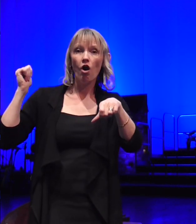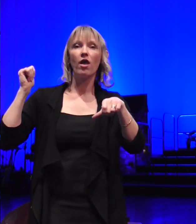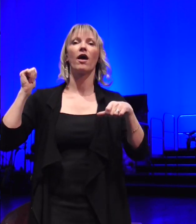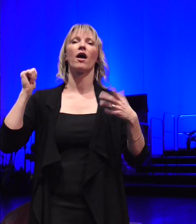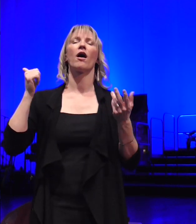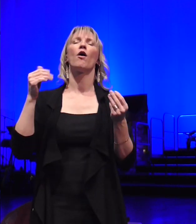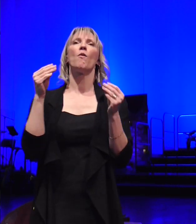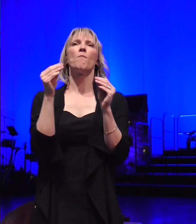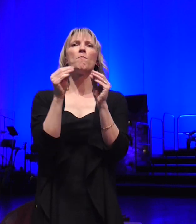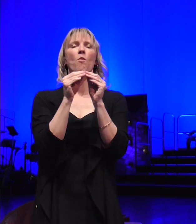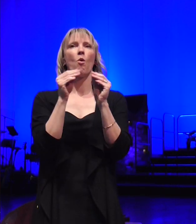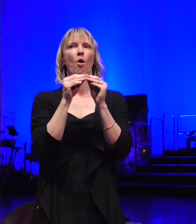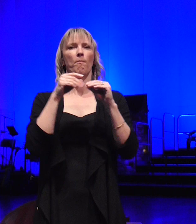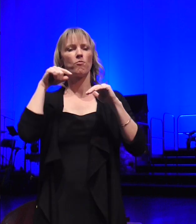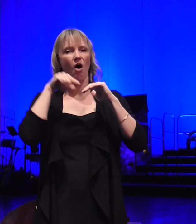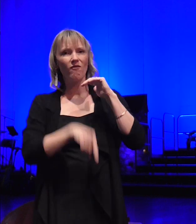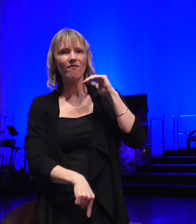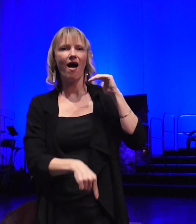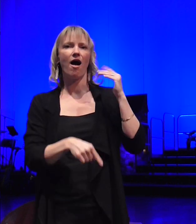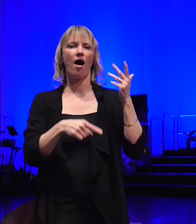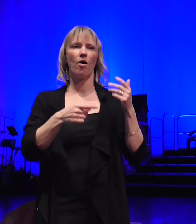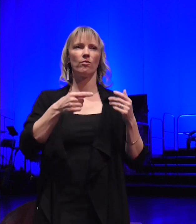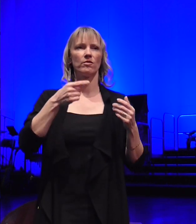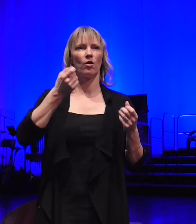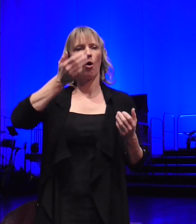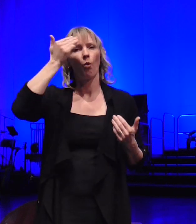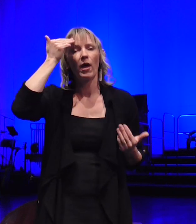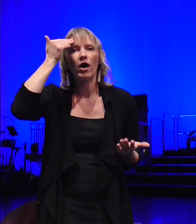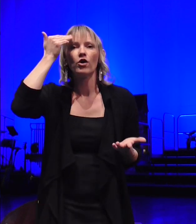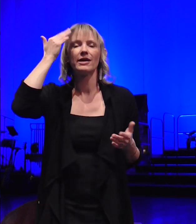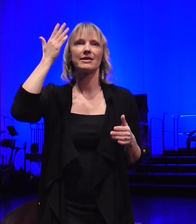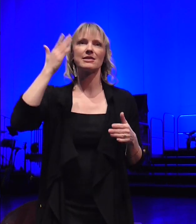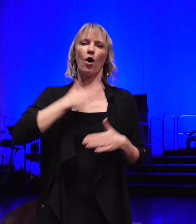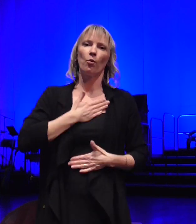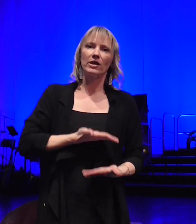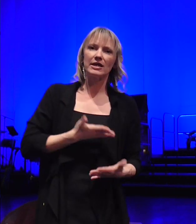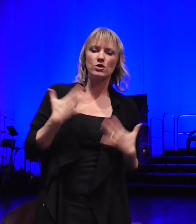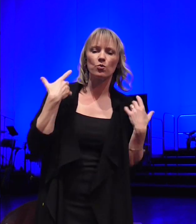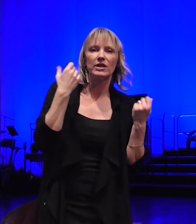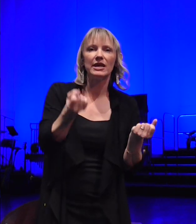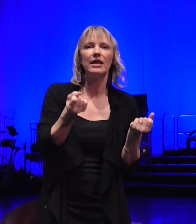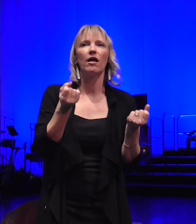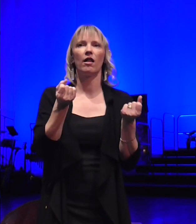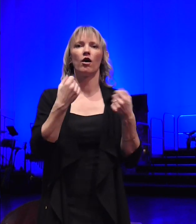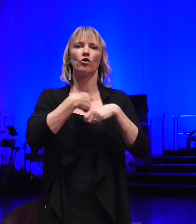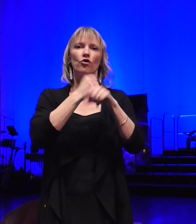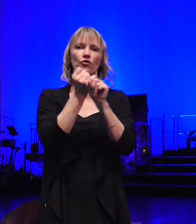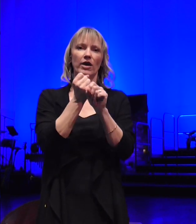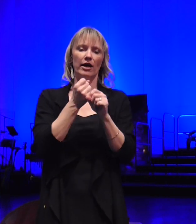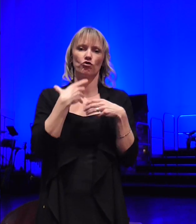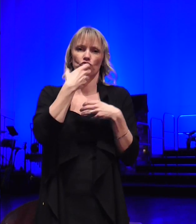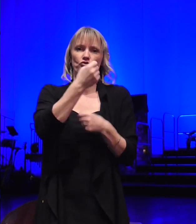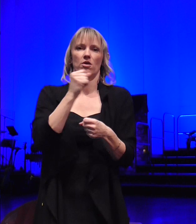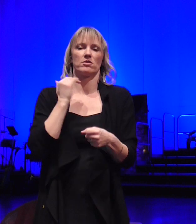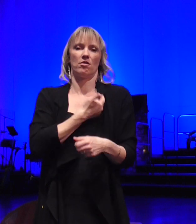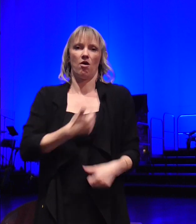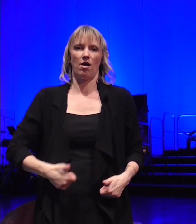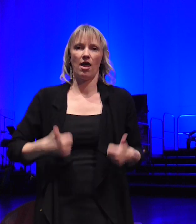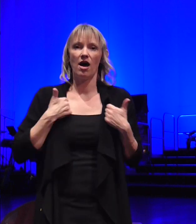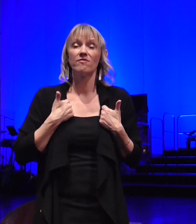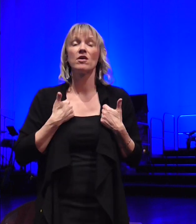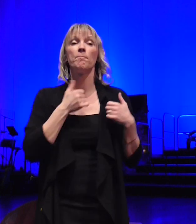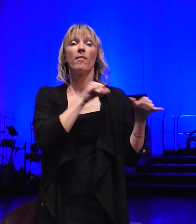more profound and deep awareness, a willingness to heal and rebuild trust in our lives.